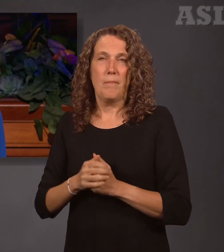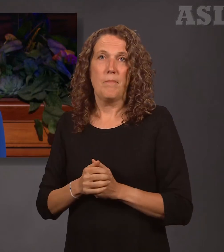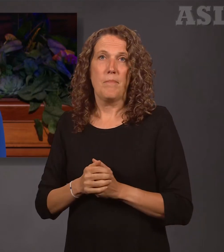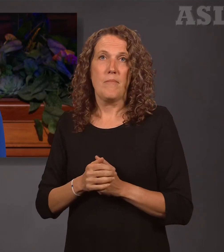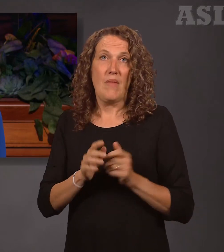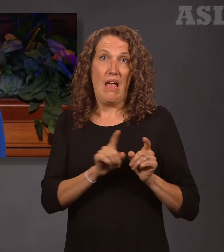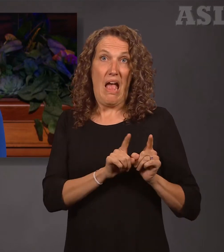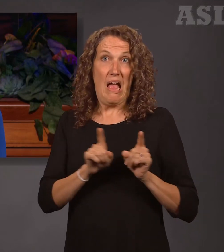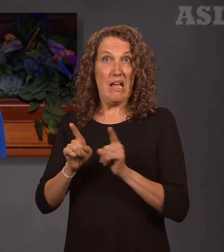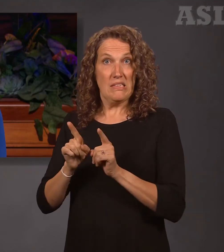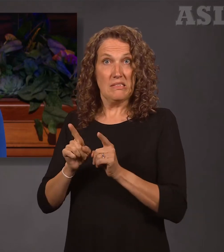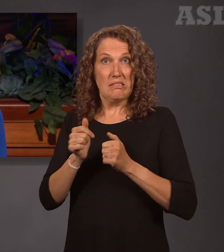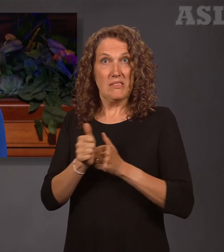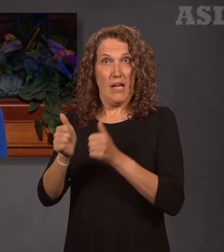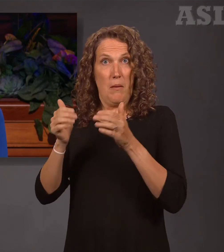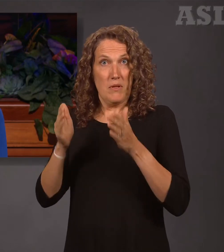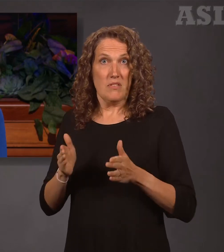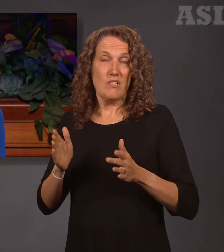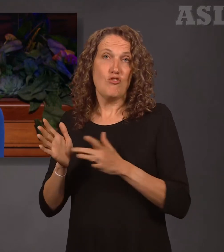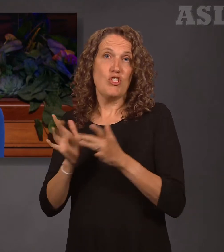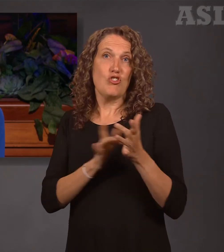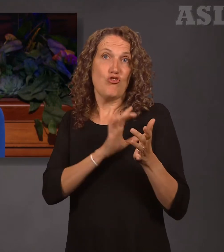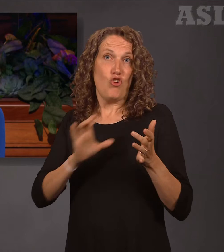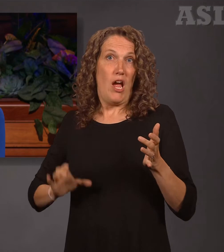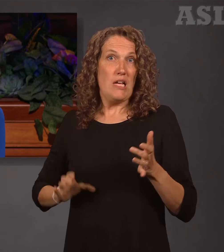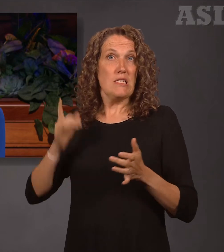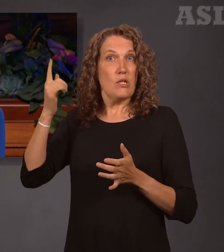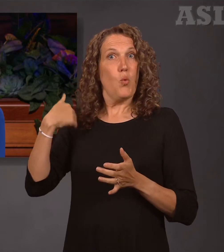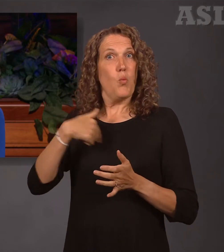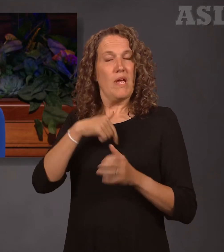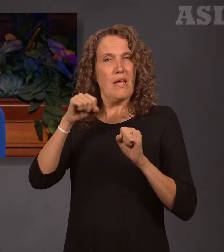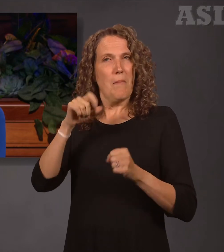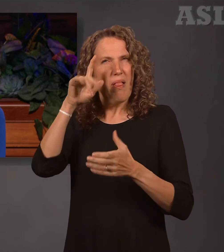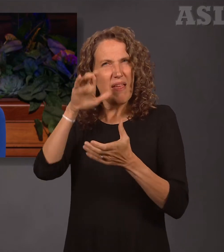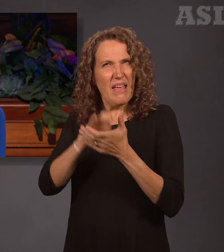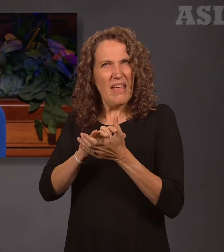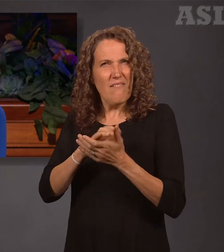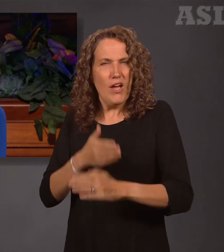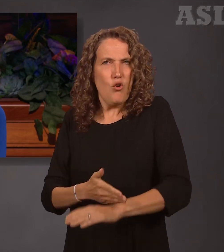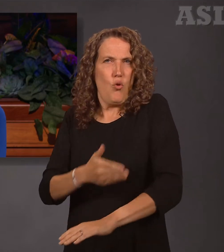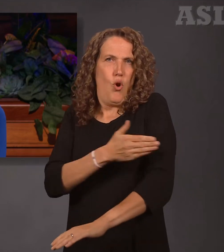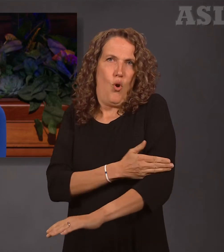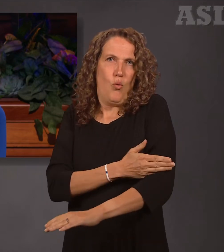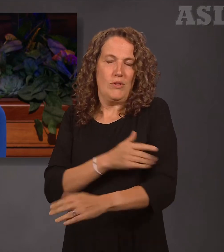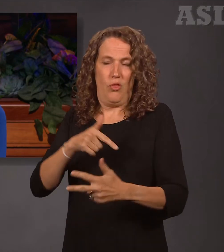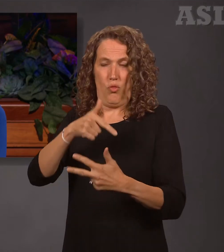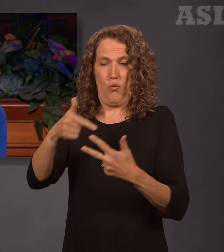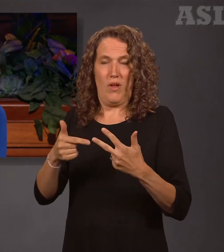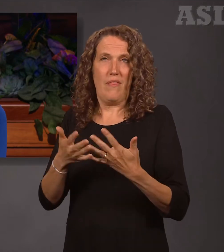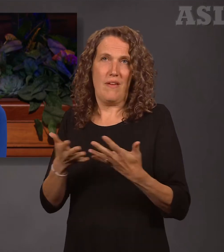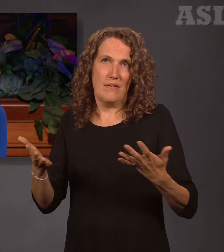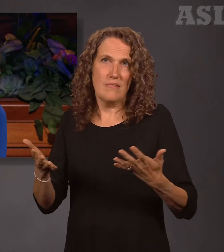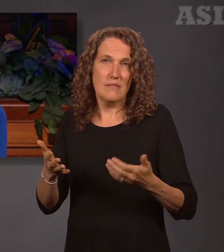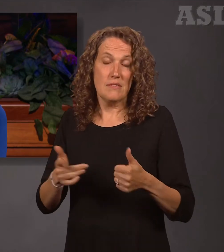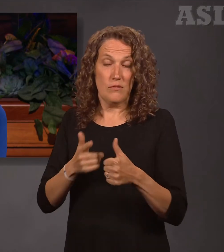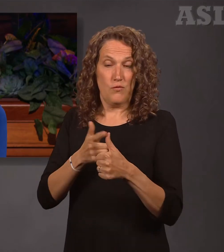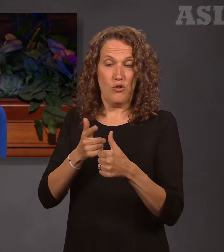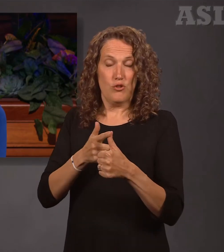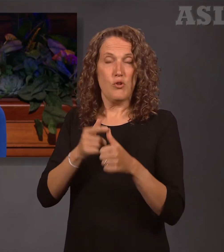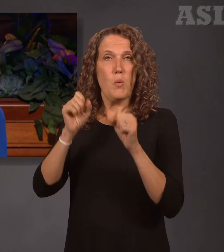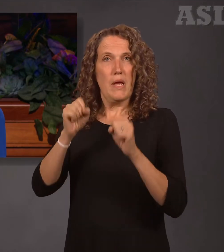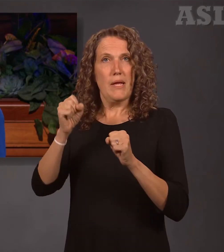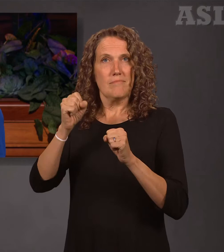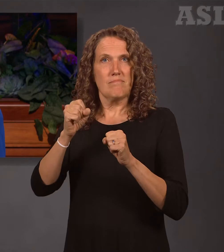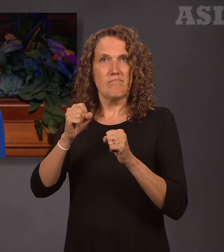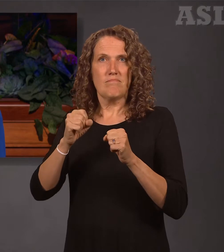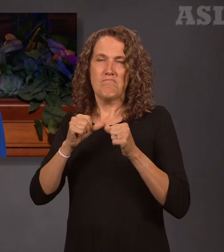we believe and can grow in three important truths first we can keep our covenants